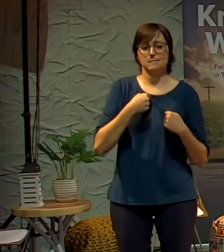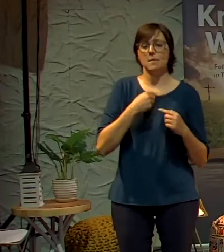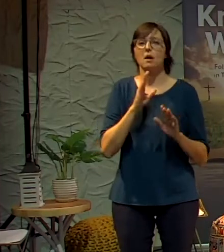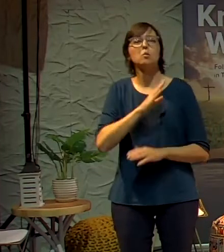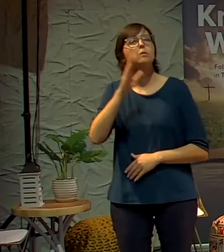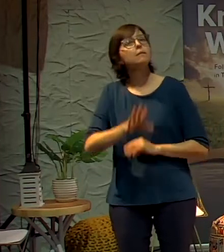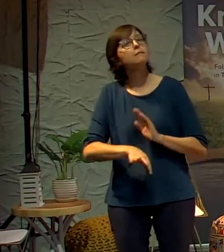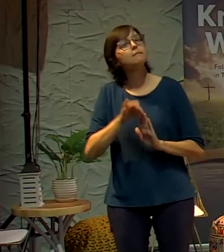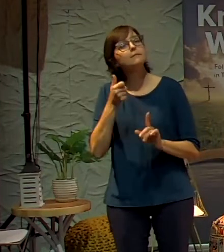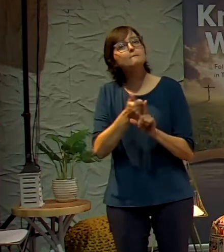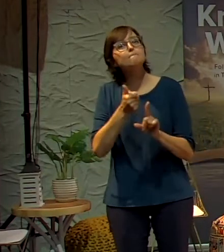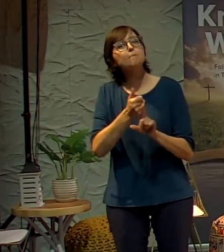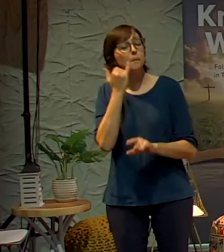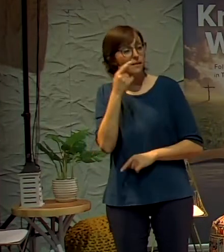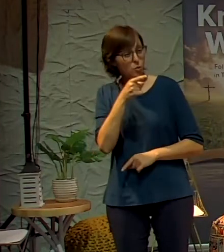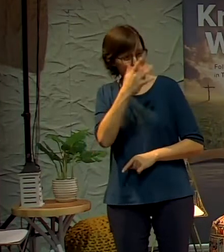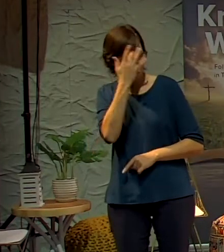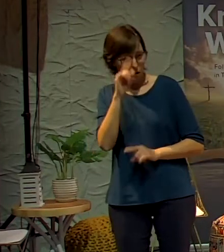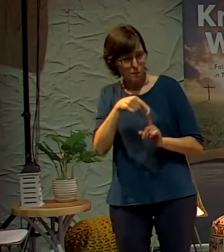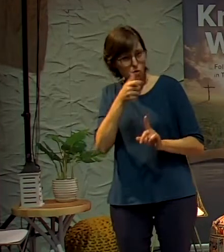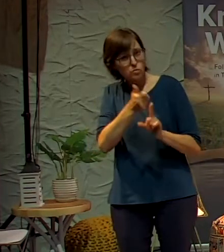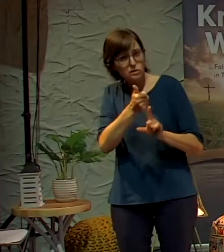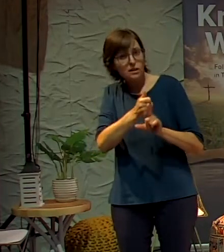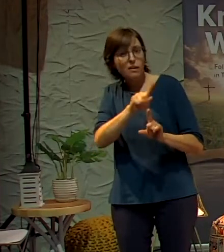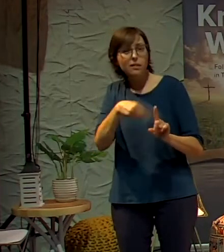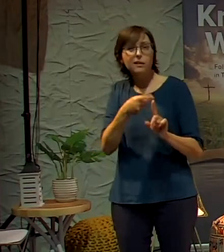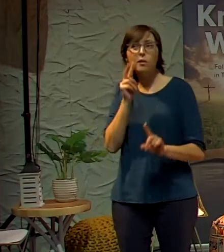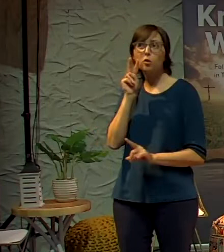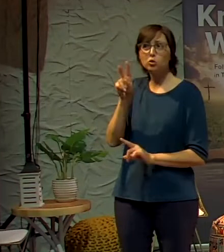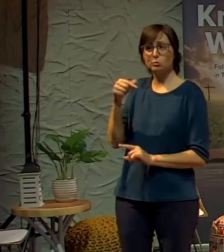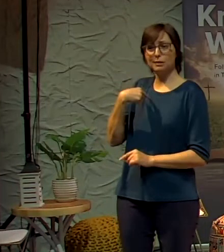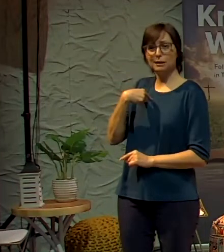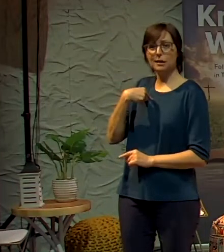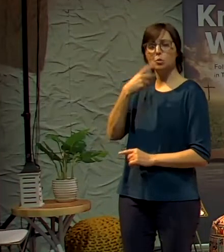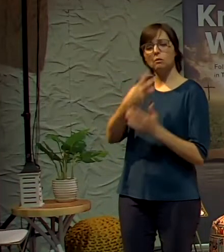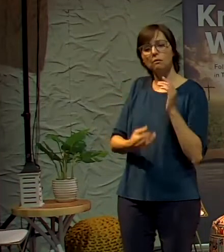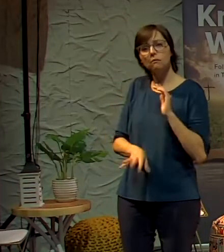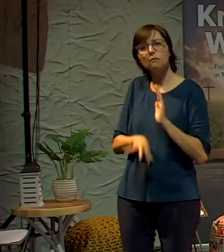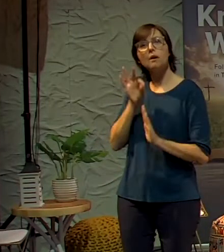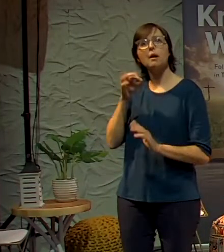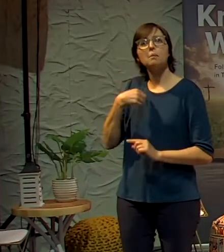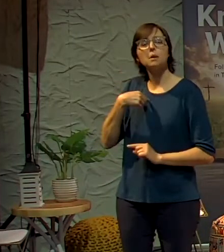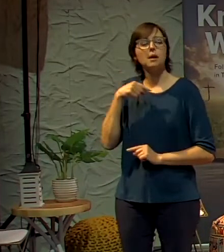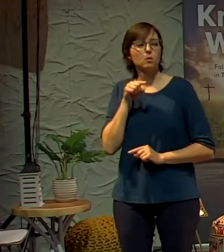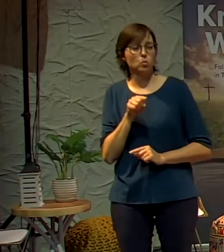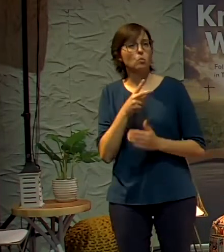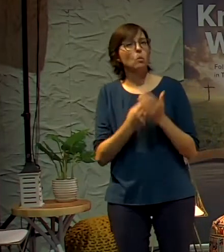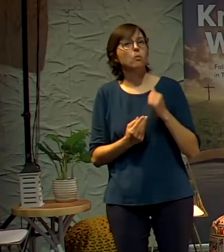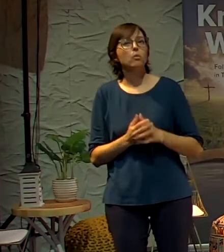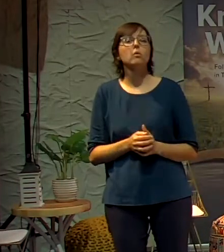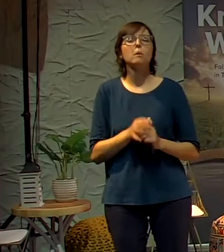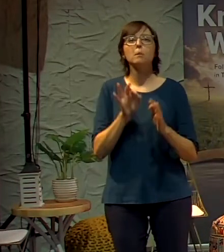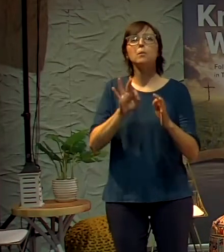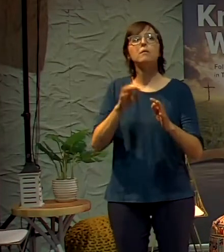about yourself and look to me, you'll find both yourself and me. And then he says this, that this is perfect for us to,